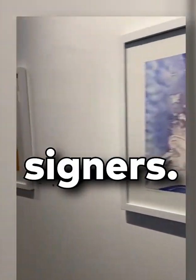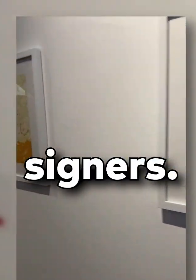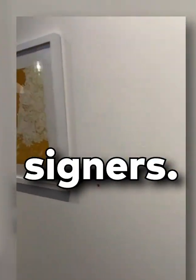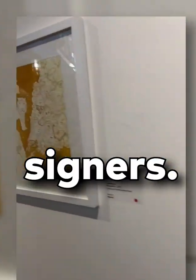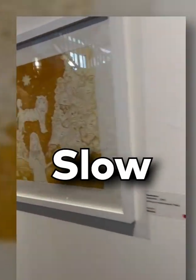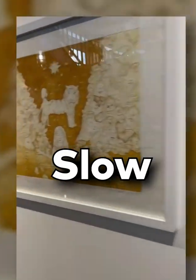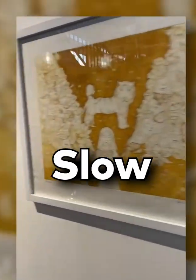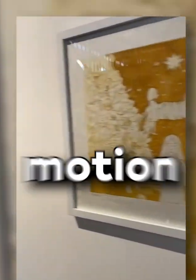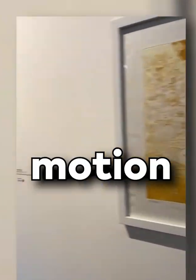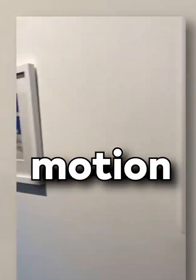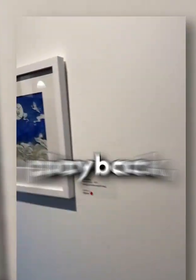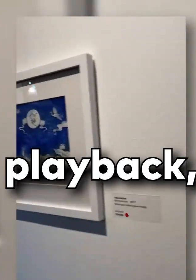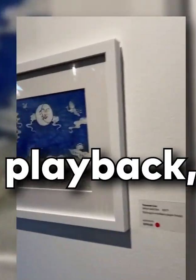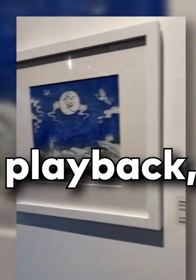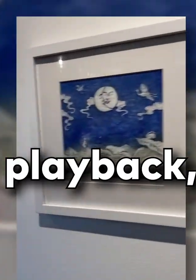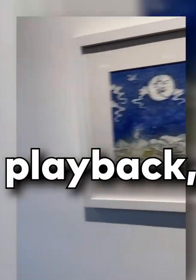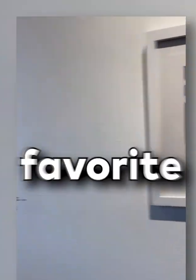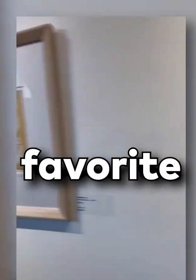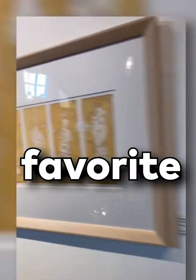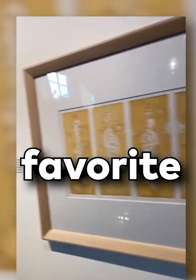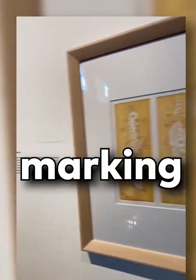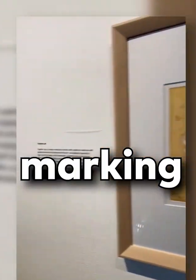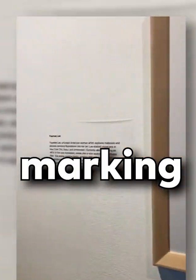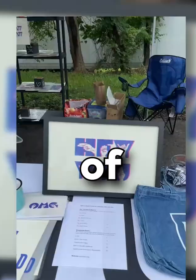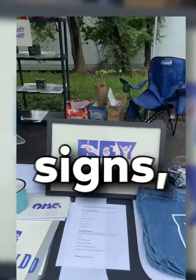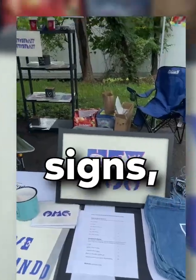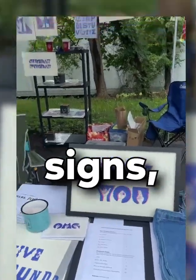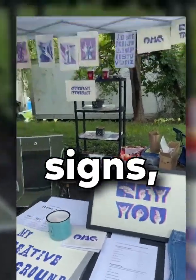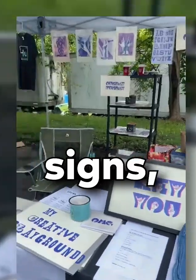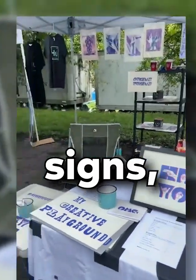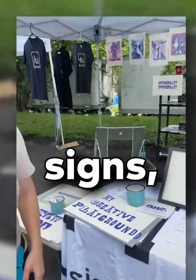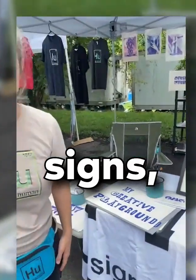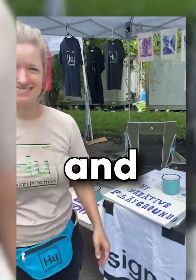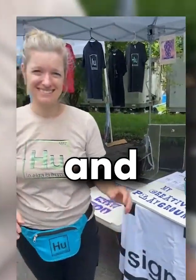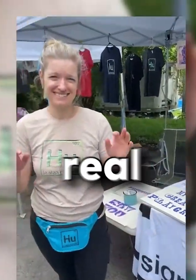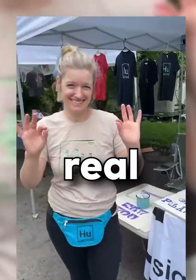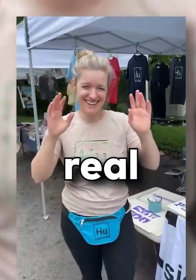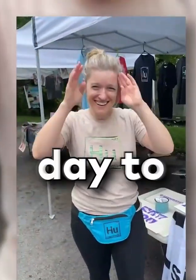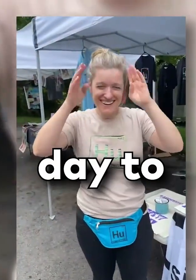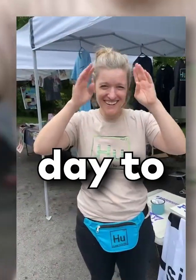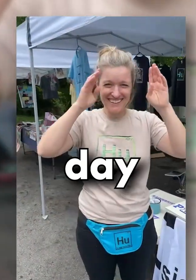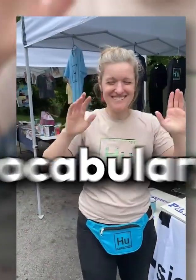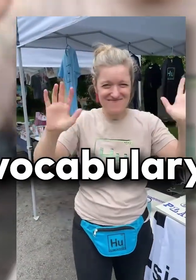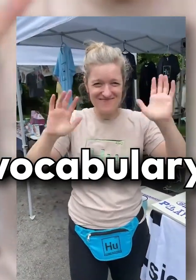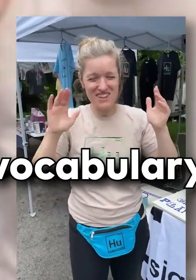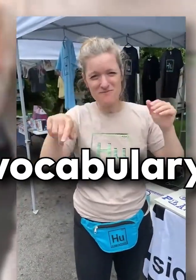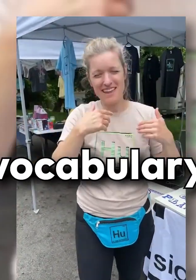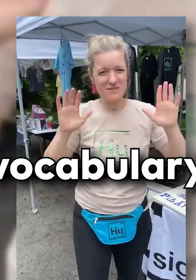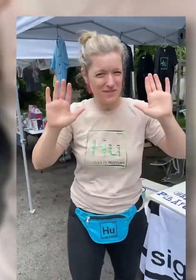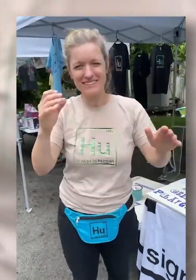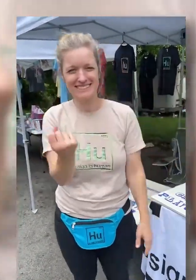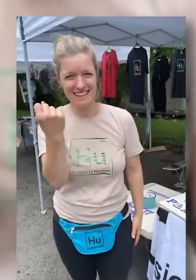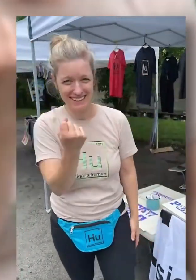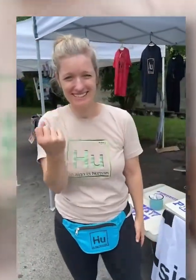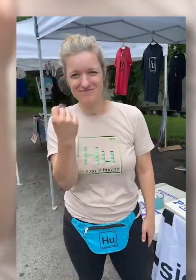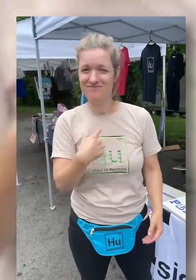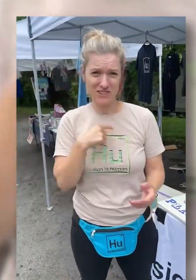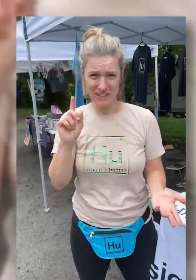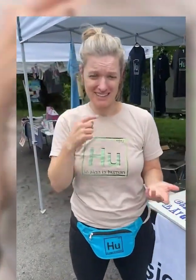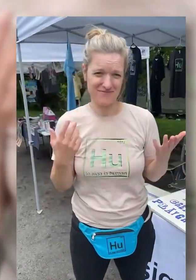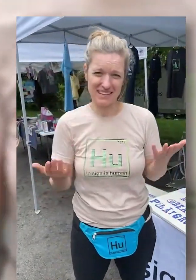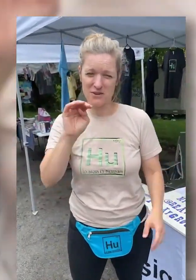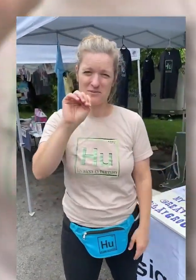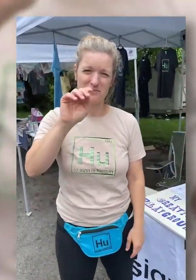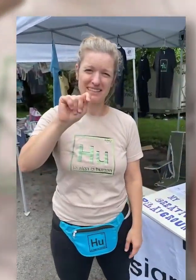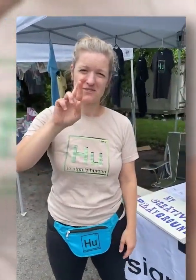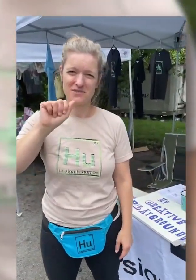native signers, slow-motion playback, favorite marking of signs, and real day-to-day vocabulary. The big advantage is